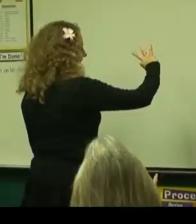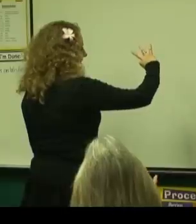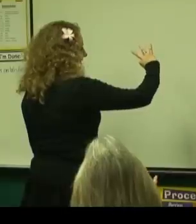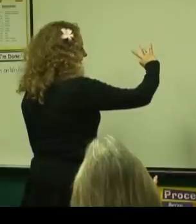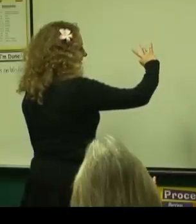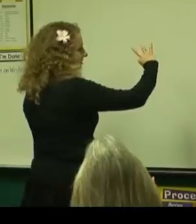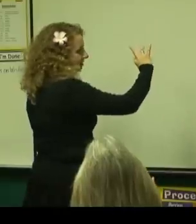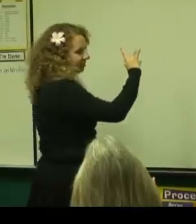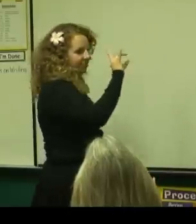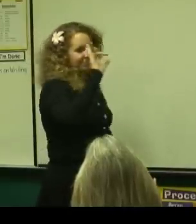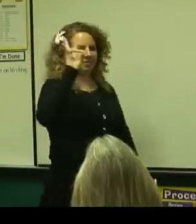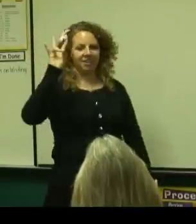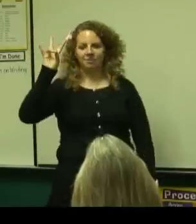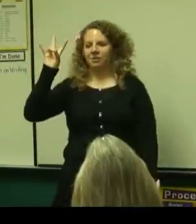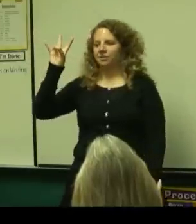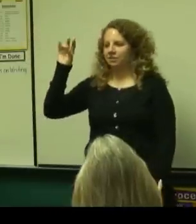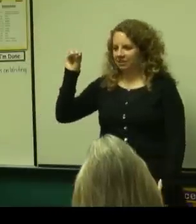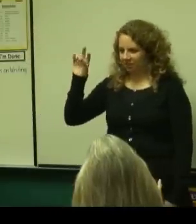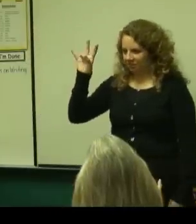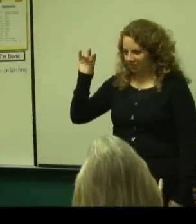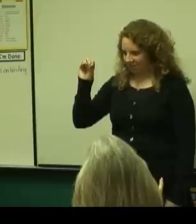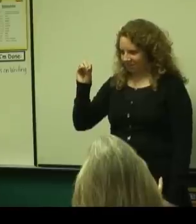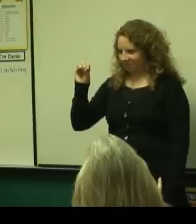69. We go to 70.